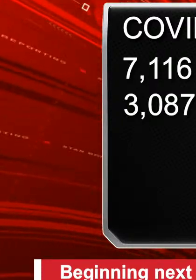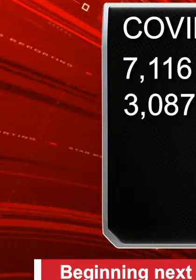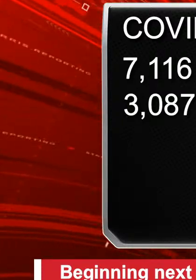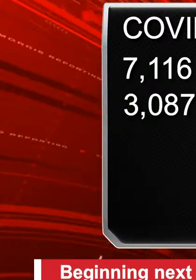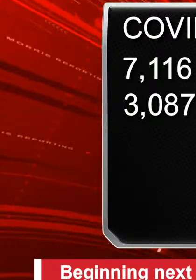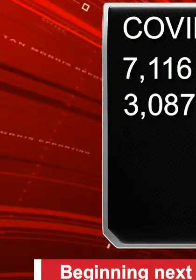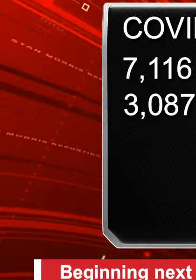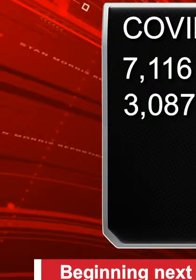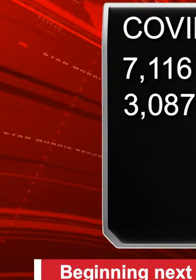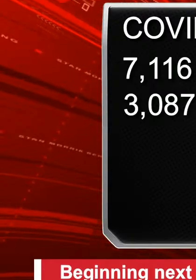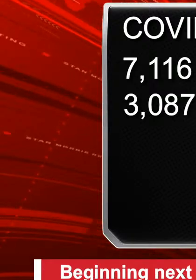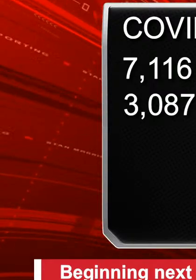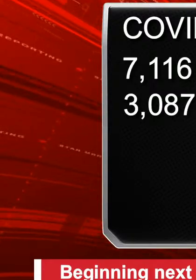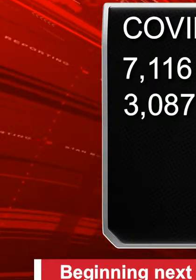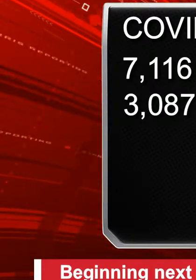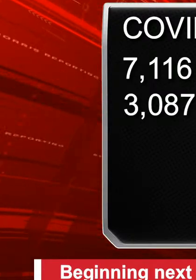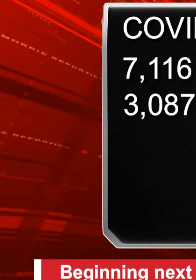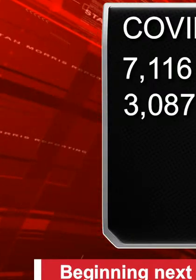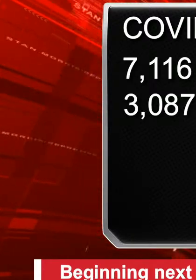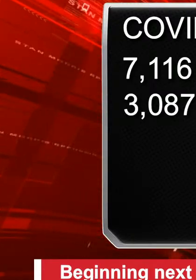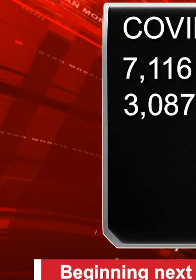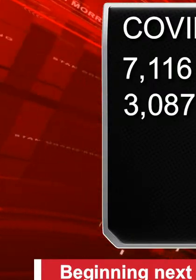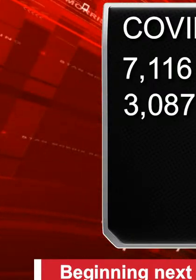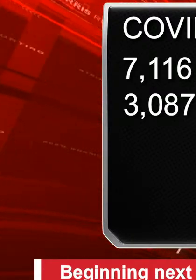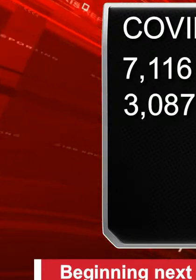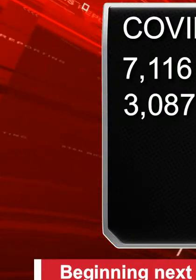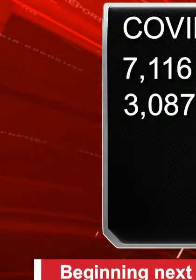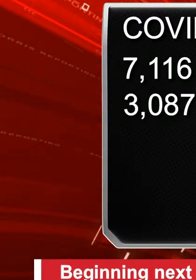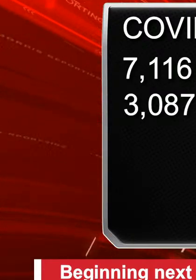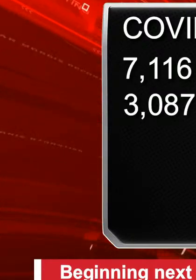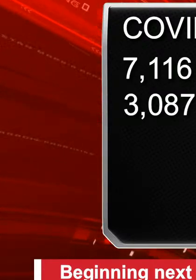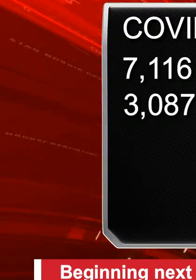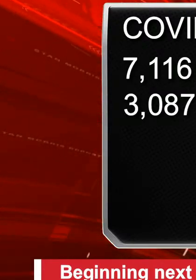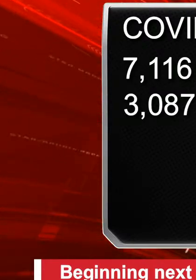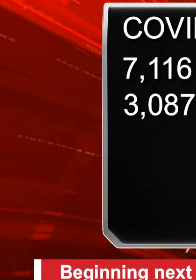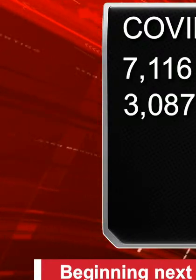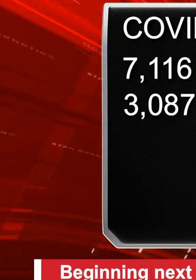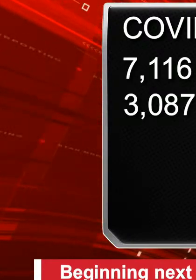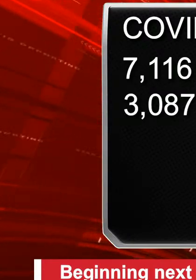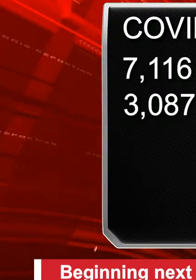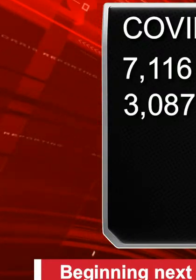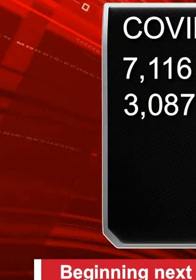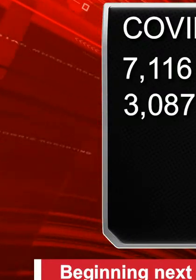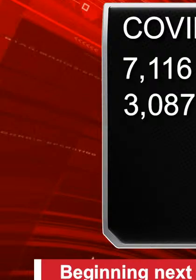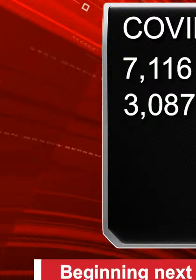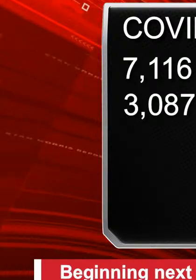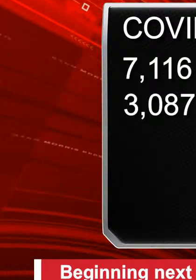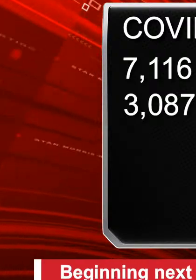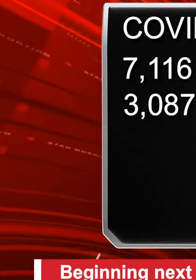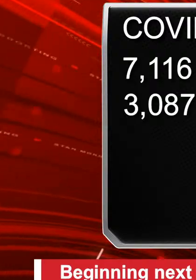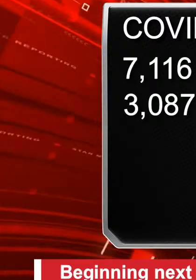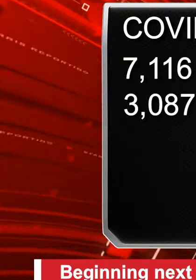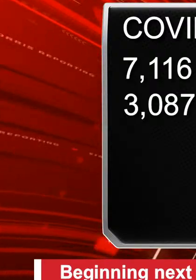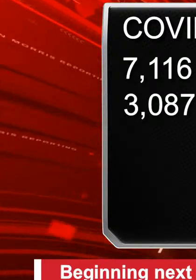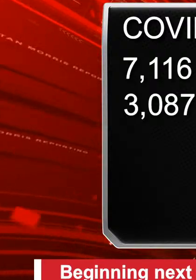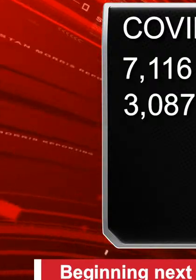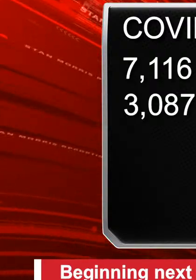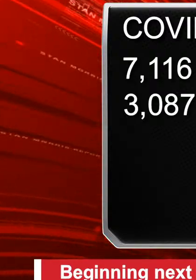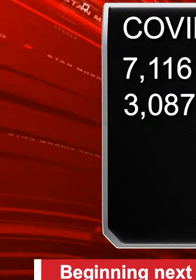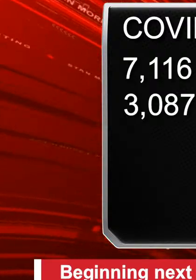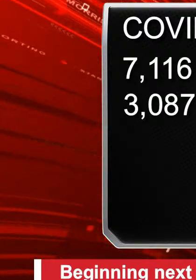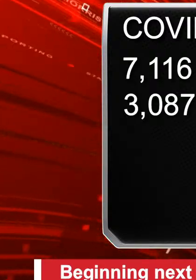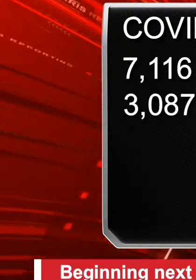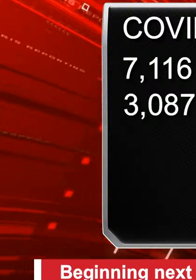of this, so it's hard for us to keep our numbers going down when they never went up to begin with. And he has a fair point in relation to